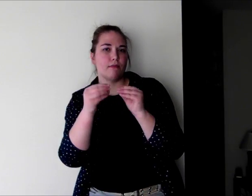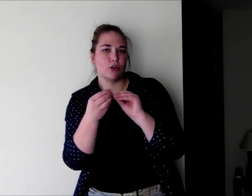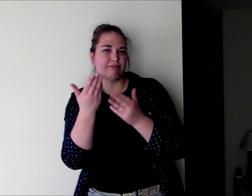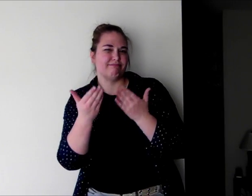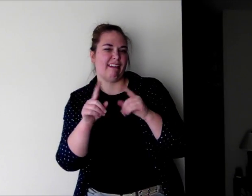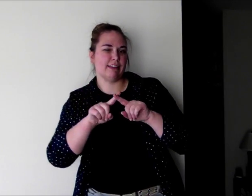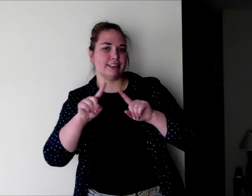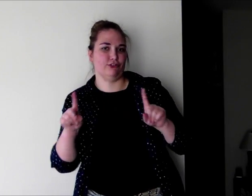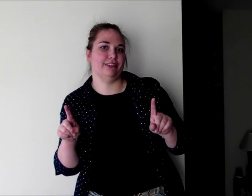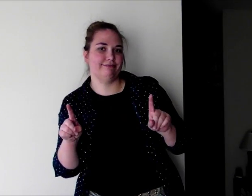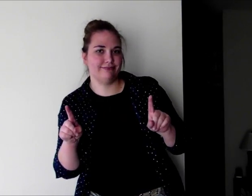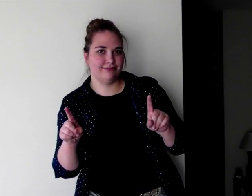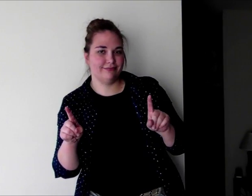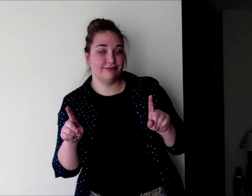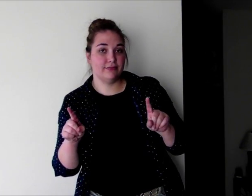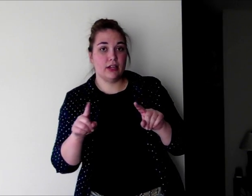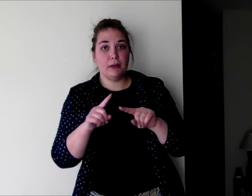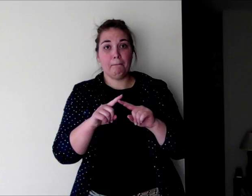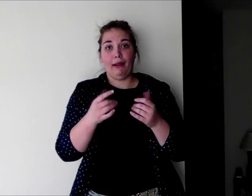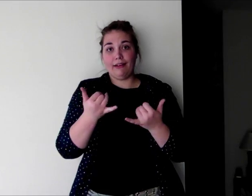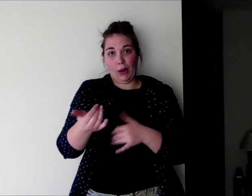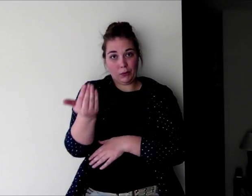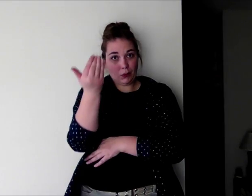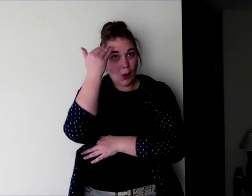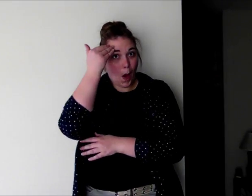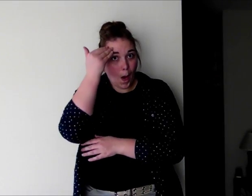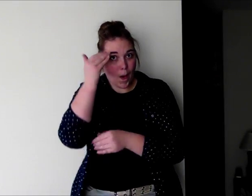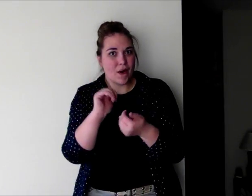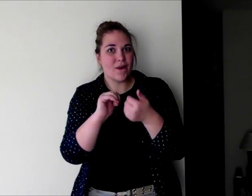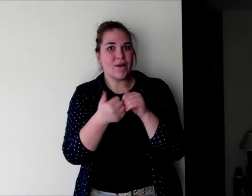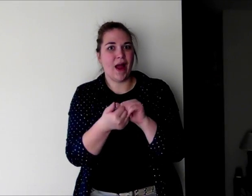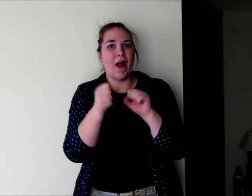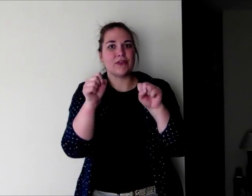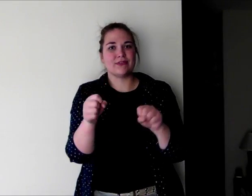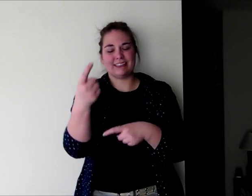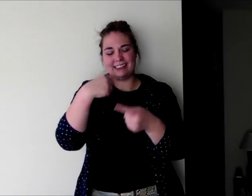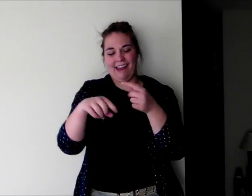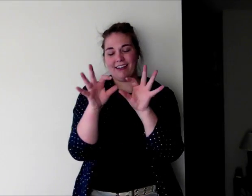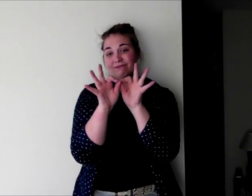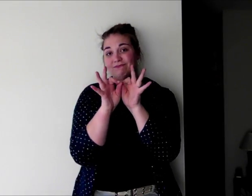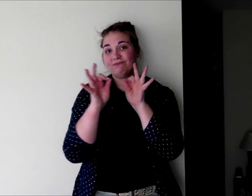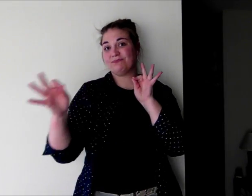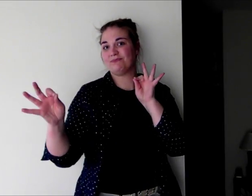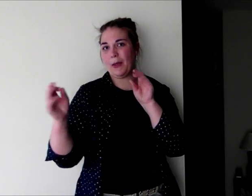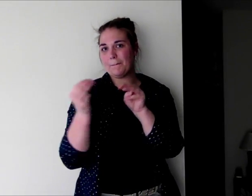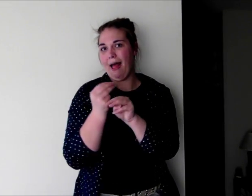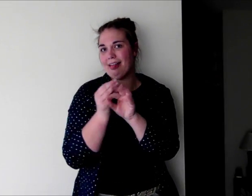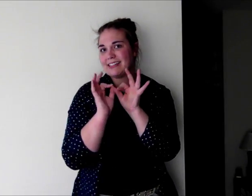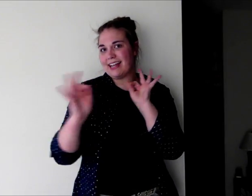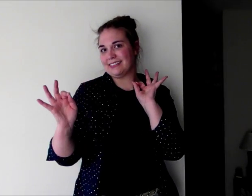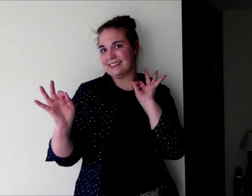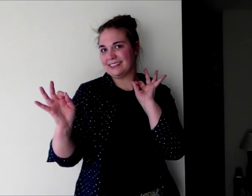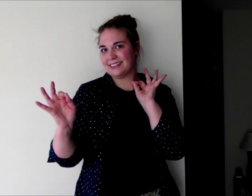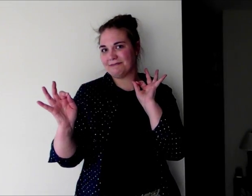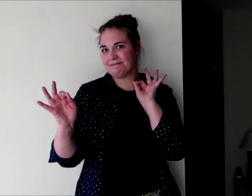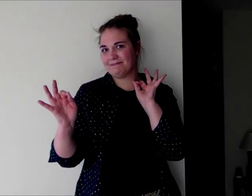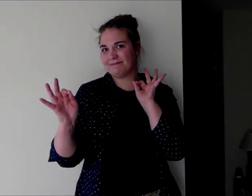the signs for the numbers are going to be a bit different. And now you know how to sign math